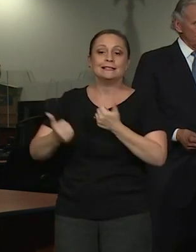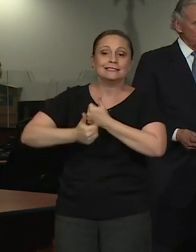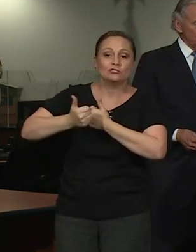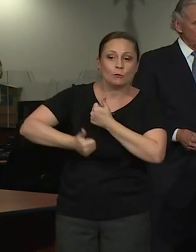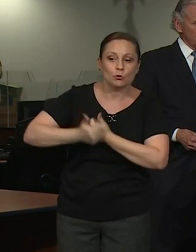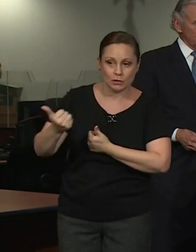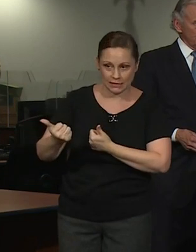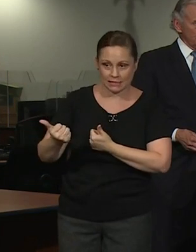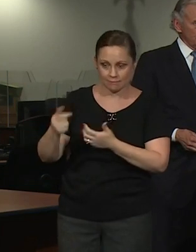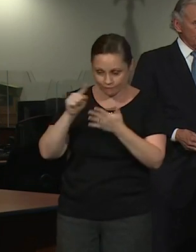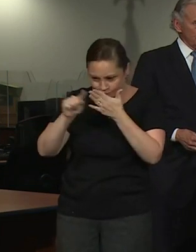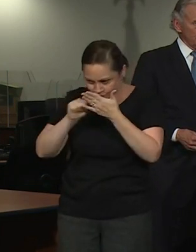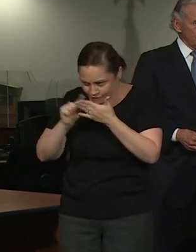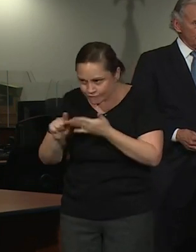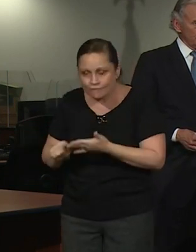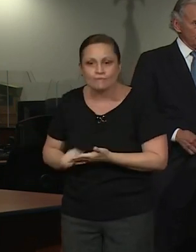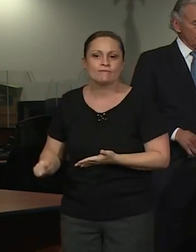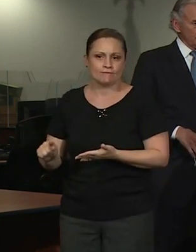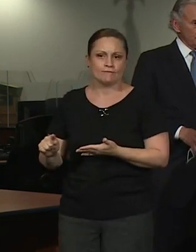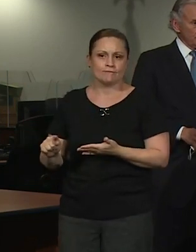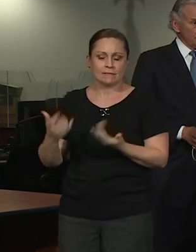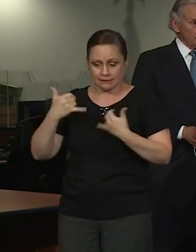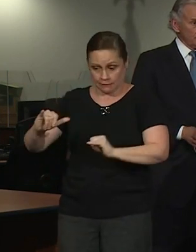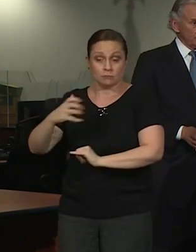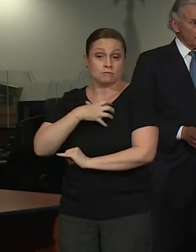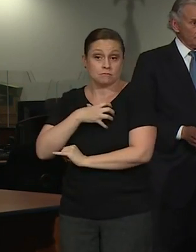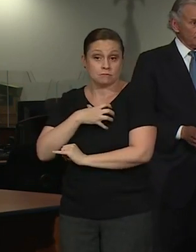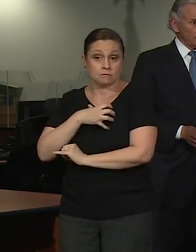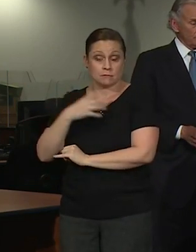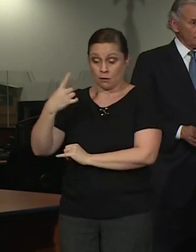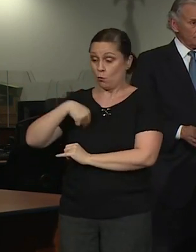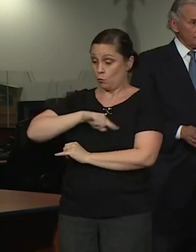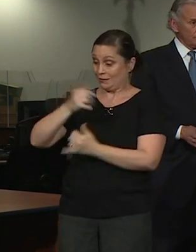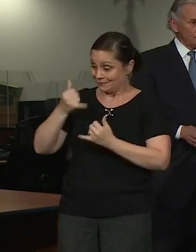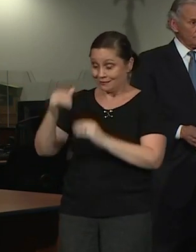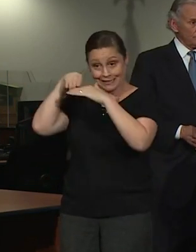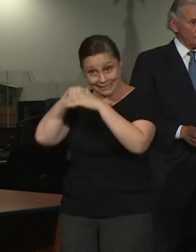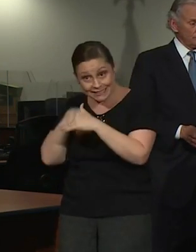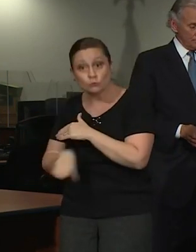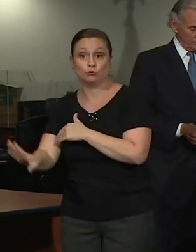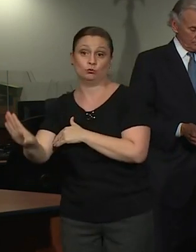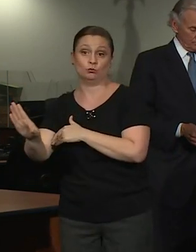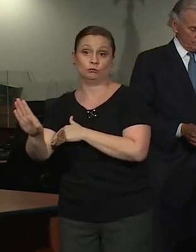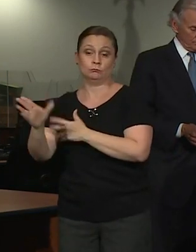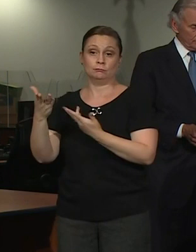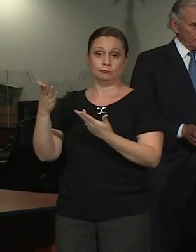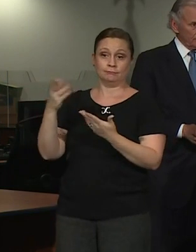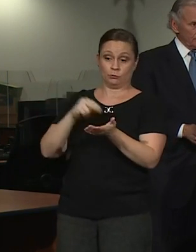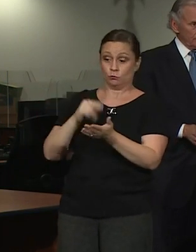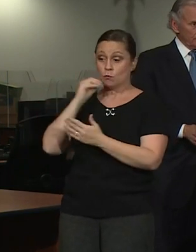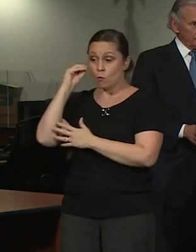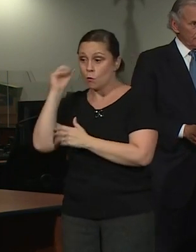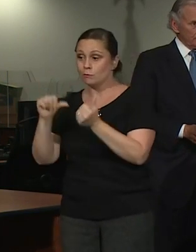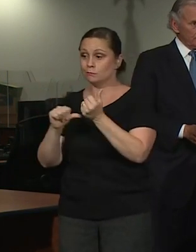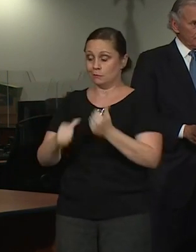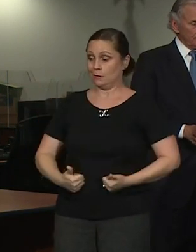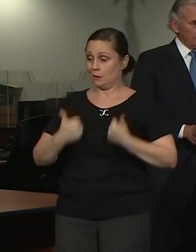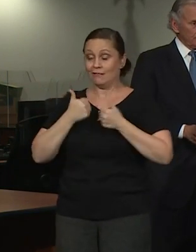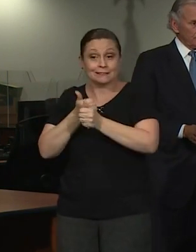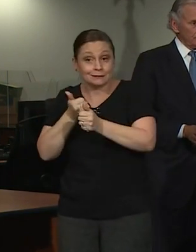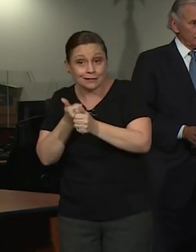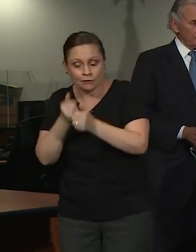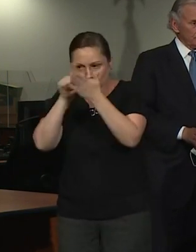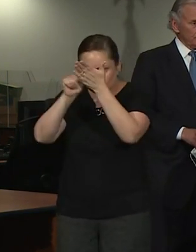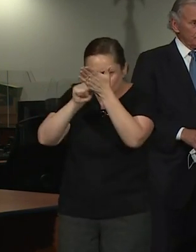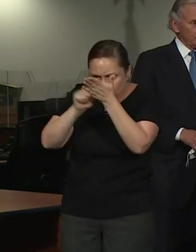complaints. So we do still go into the facilities, and also we are going into facilities using CMS guidance